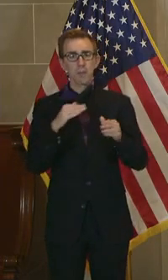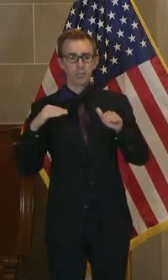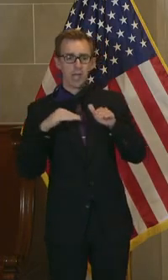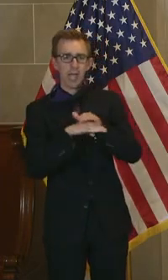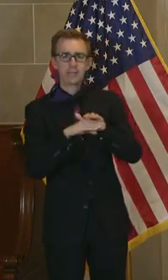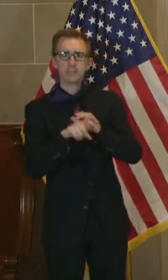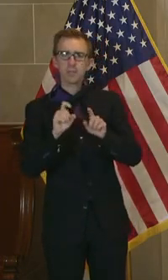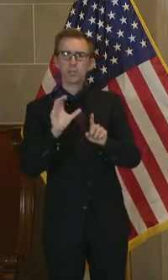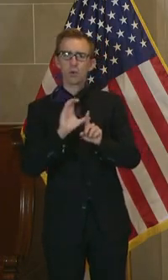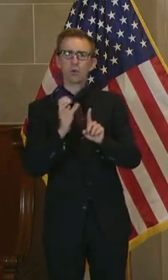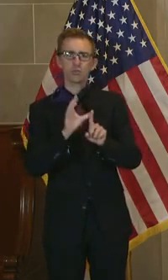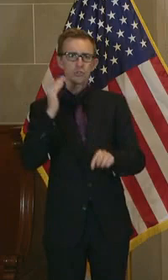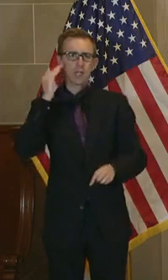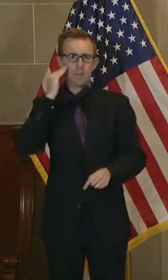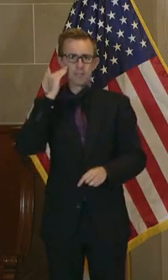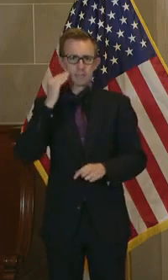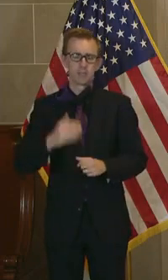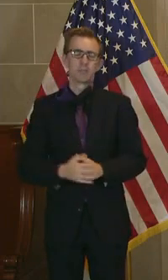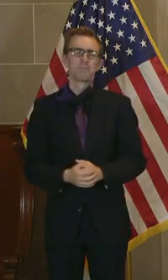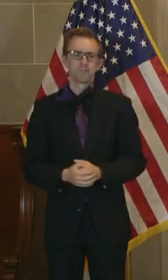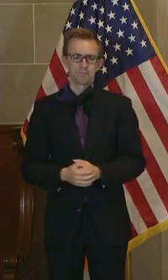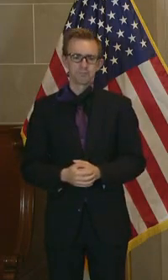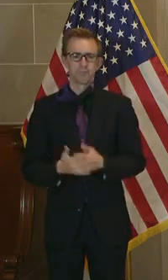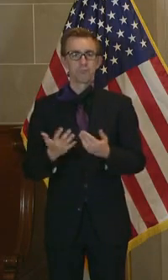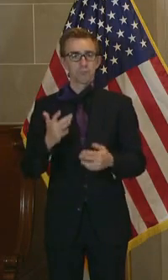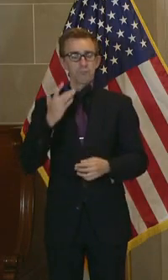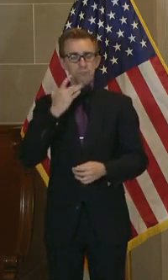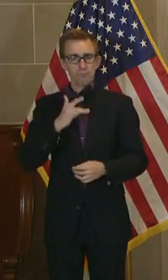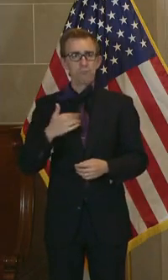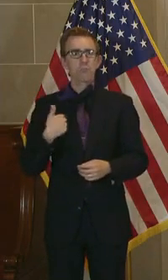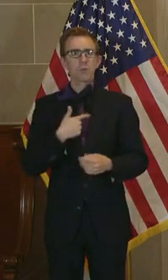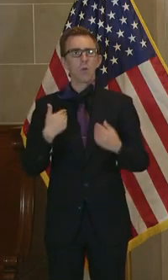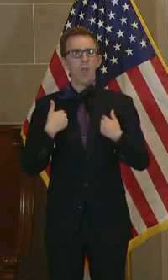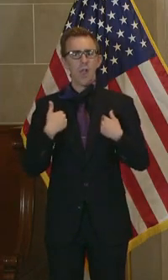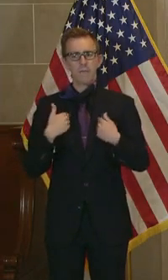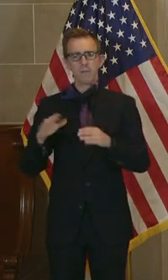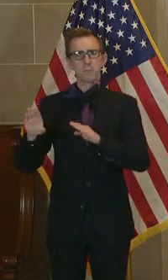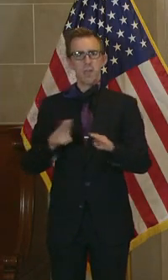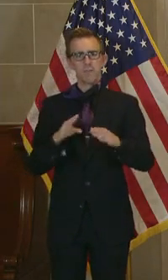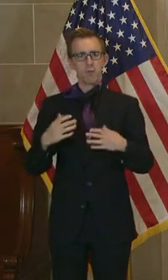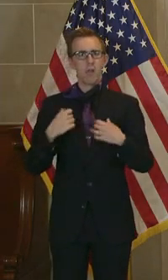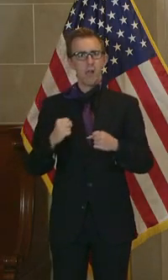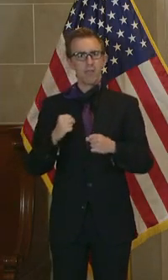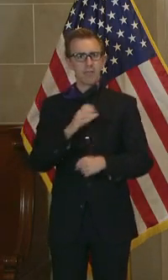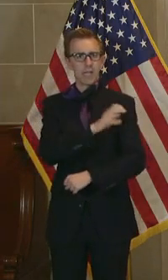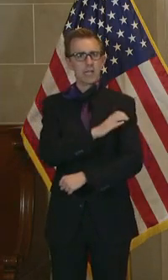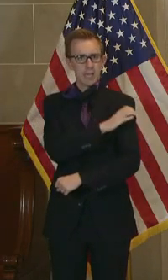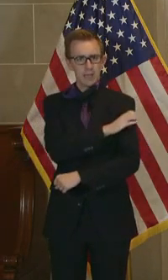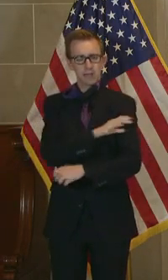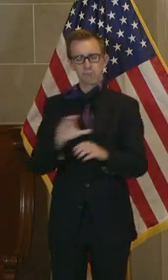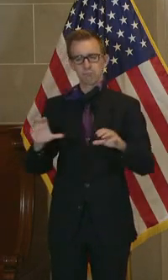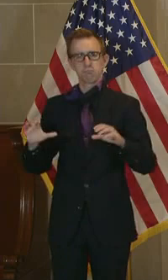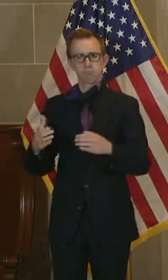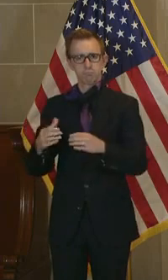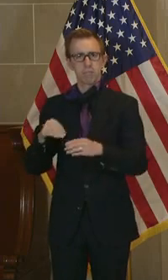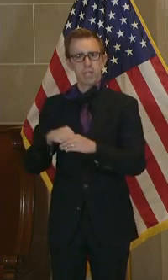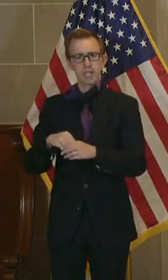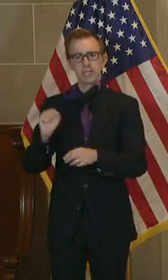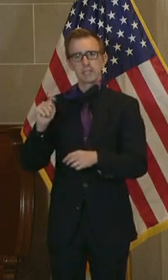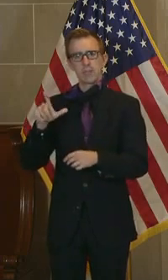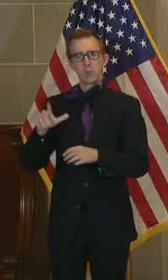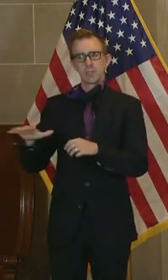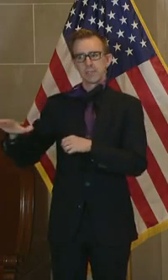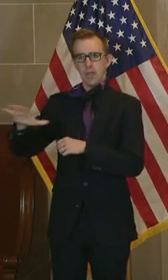culturally competent. Fortunately, there's a strong behavioral health clinic and Coalition in Greater St.